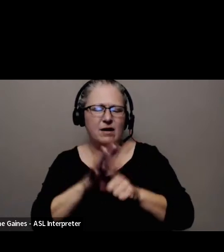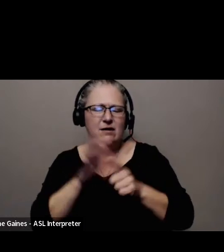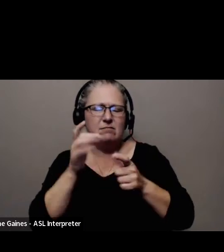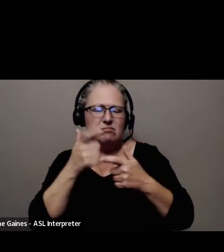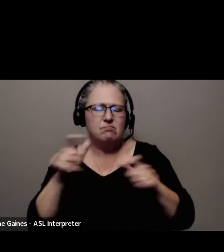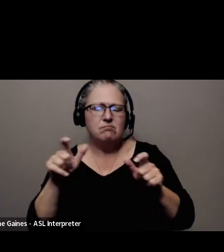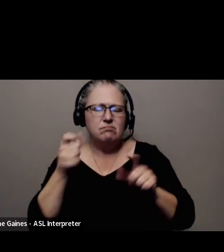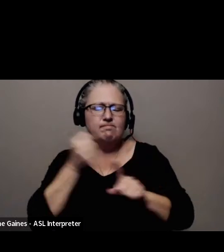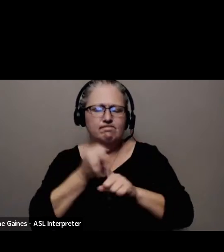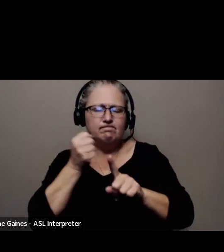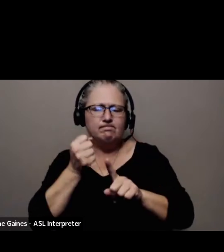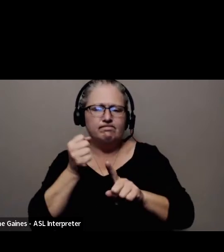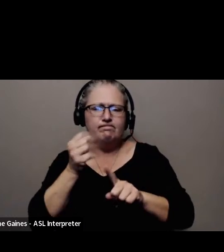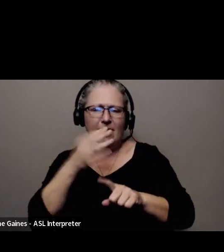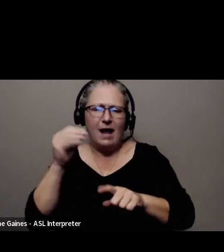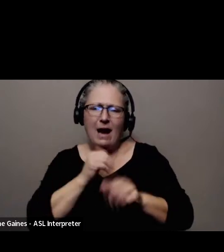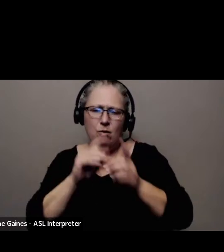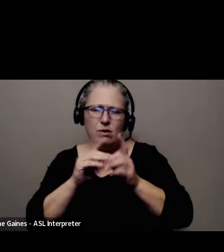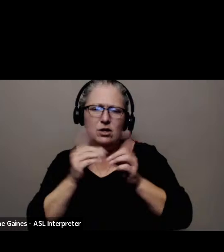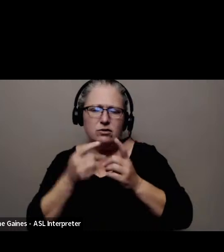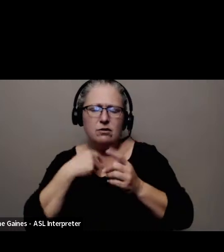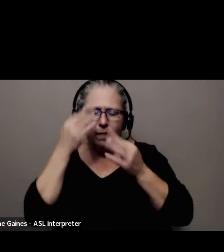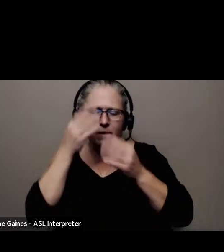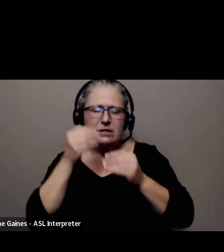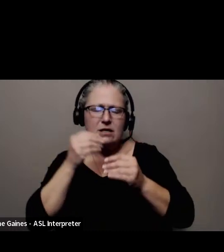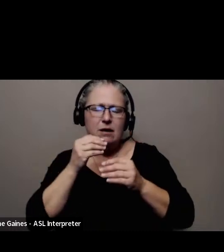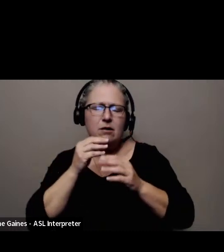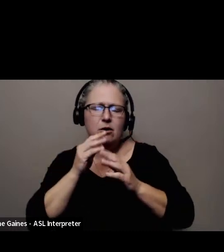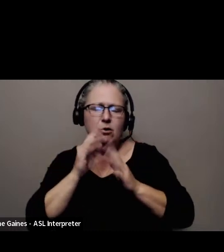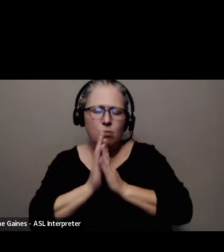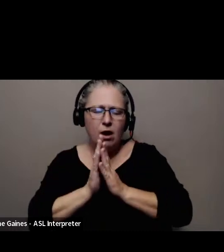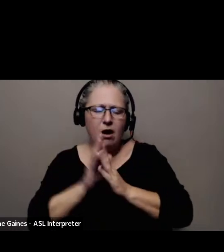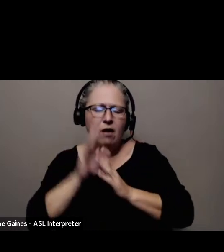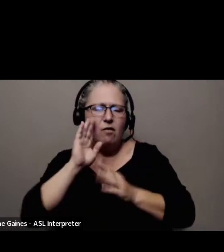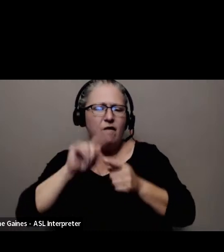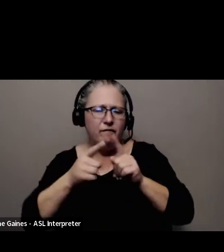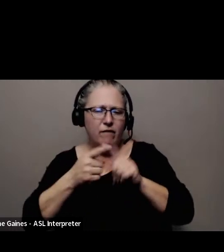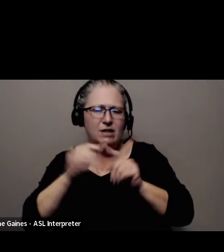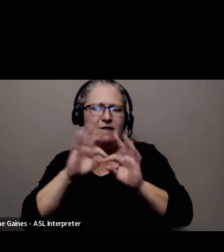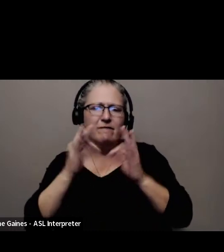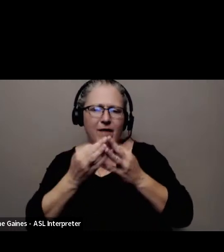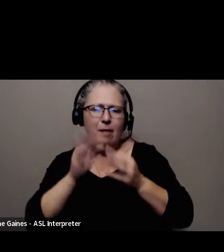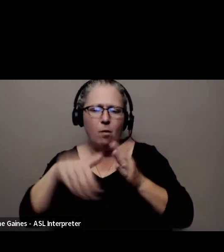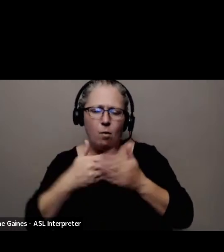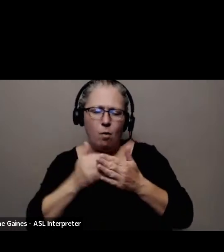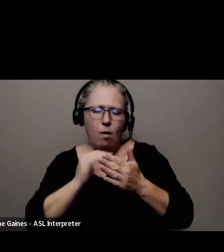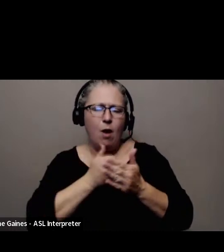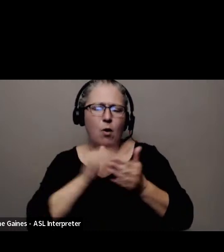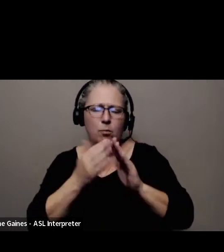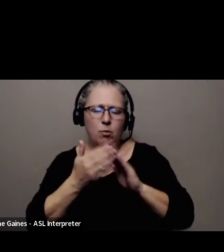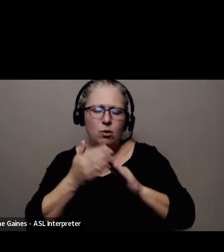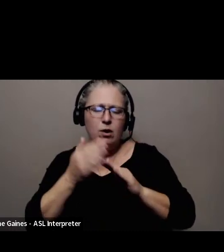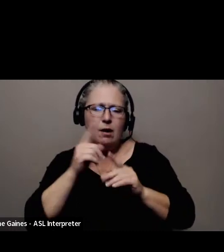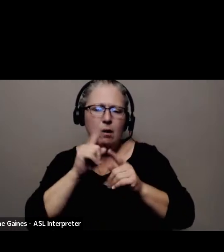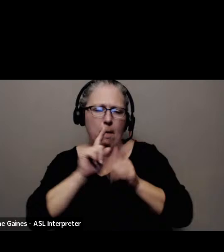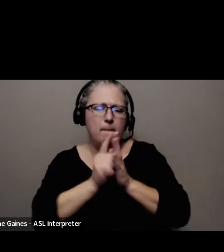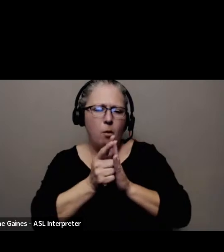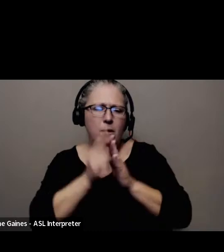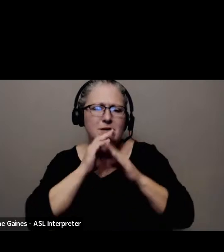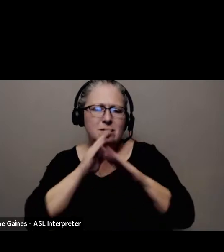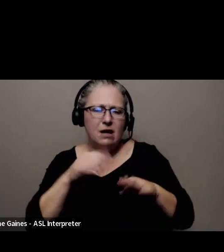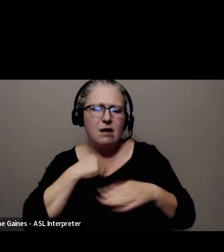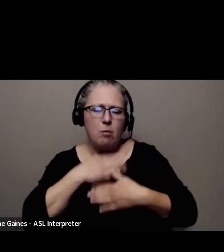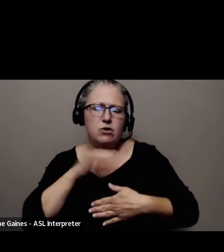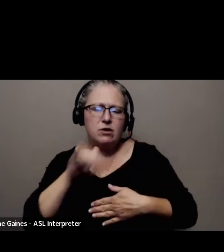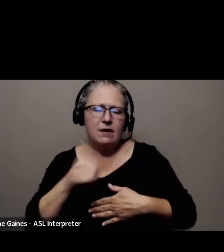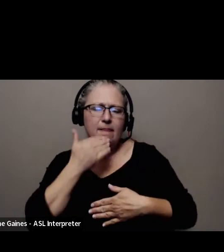many in our district. My thoughts and prayers go out to the family, friends, and our entire community. If we could just have a moment of silence, I would appreciate that.